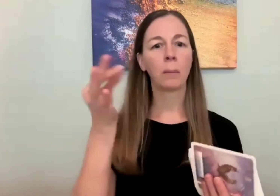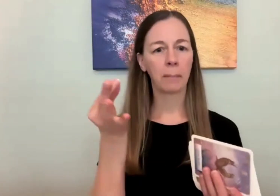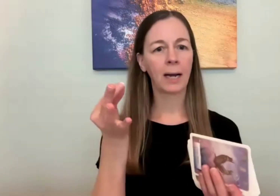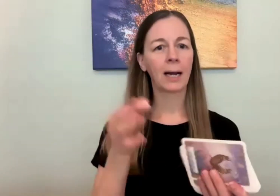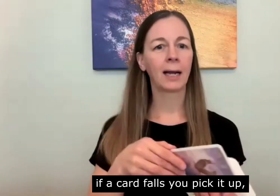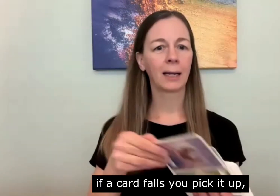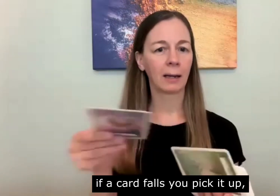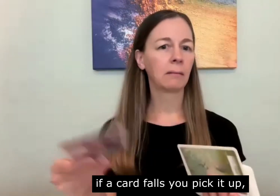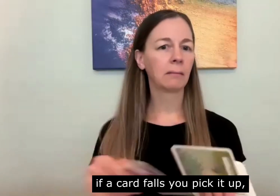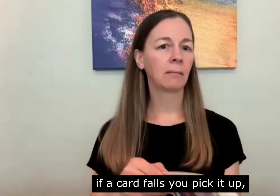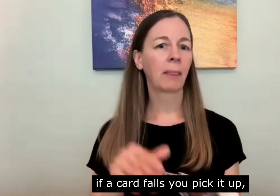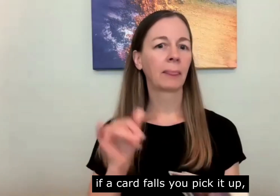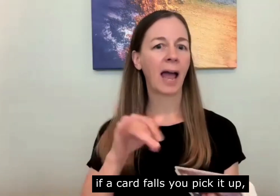if a card falls, you pick it up.